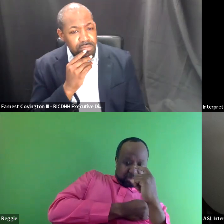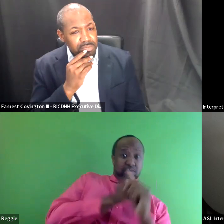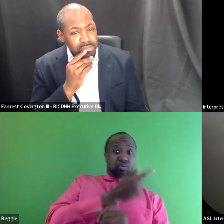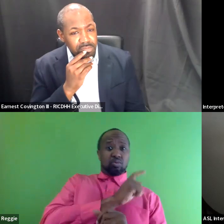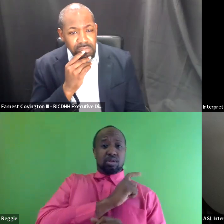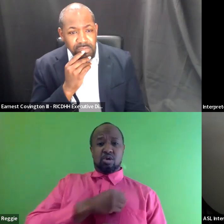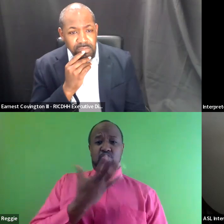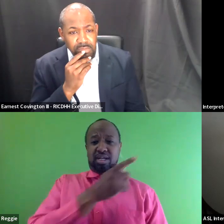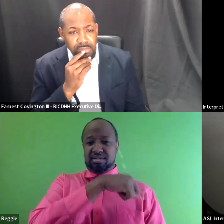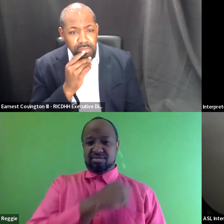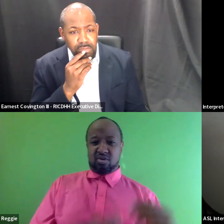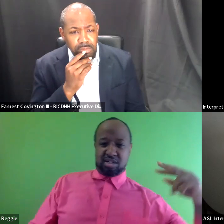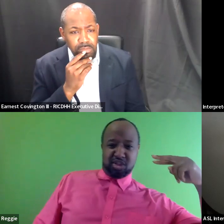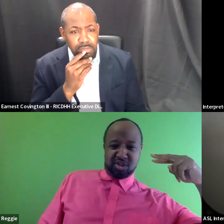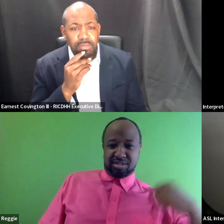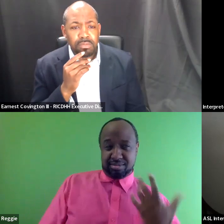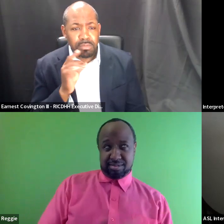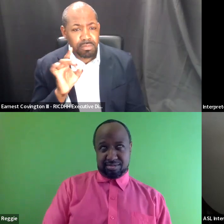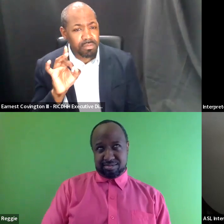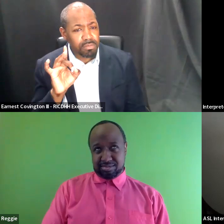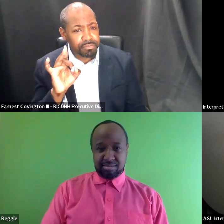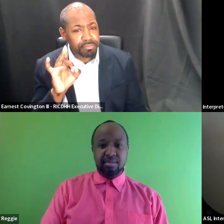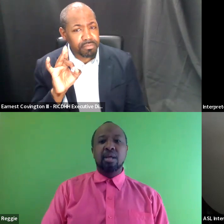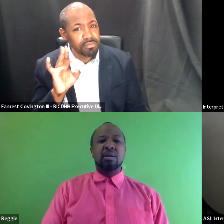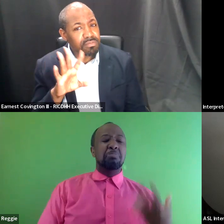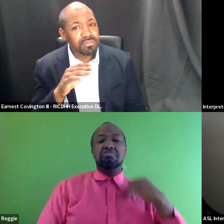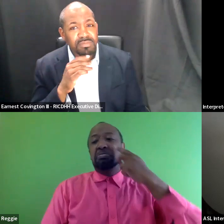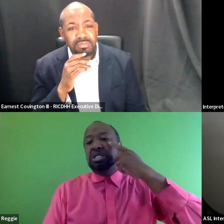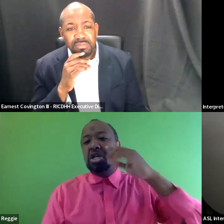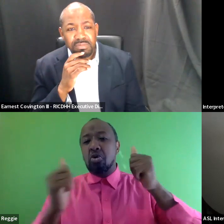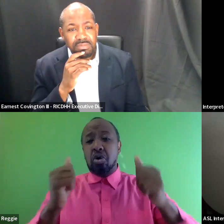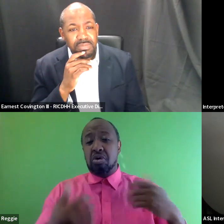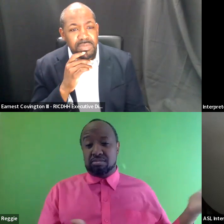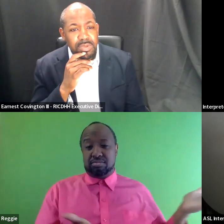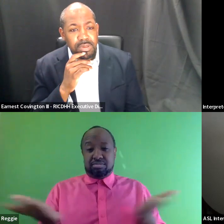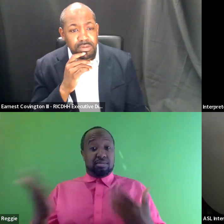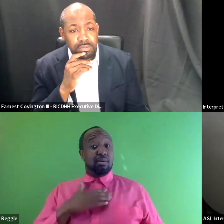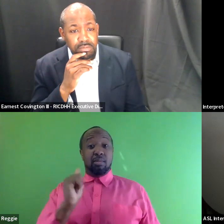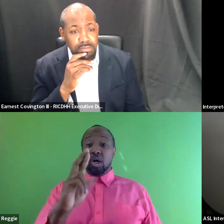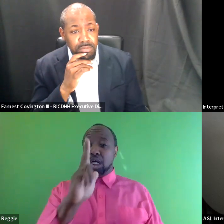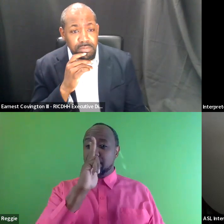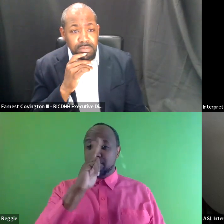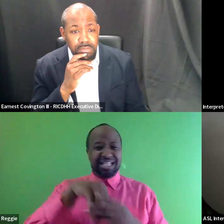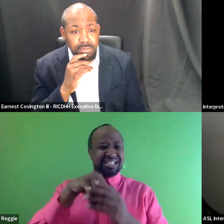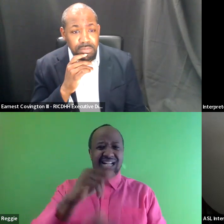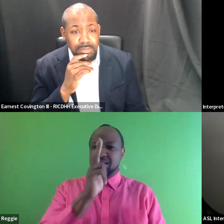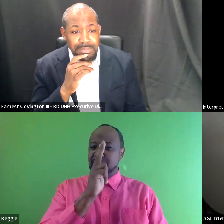they're scrutinizing and talking into their little, device on their shoulder.